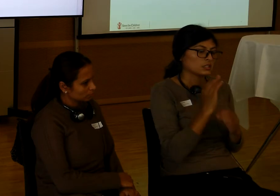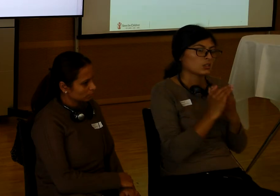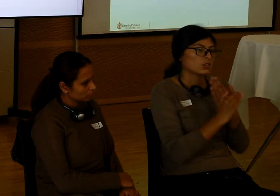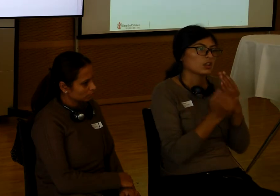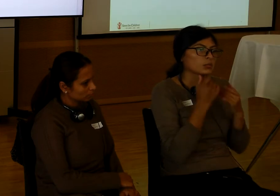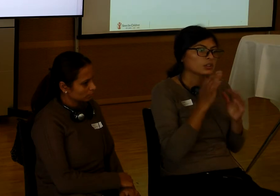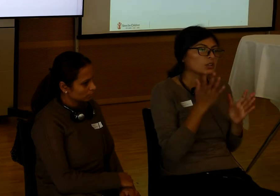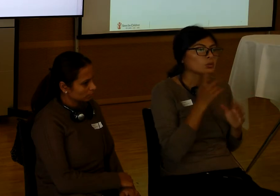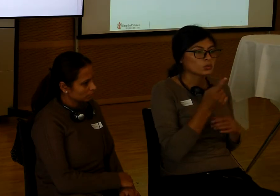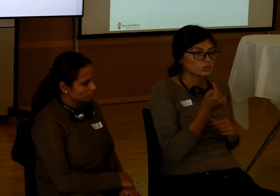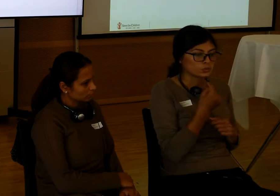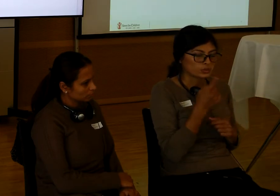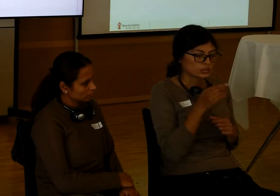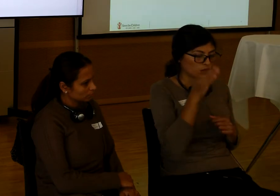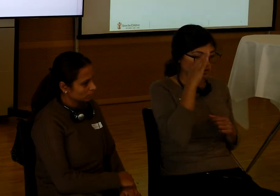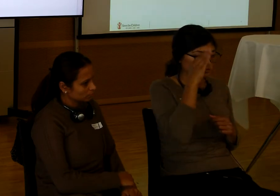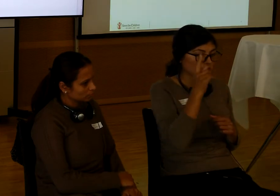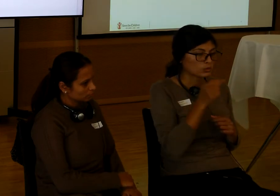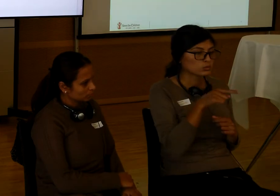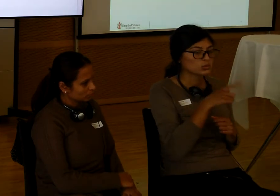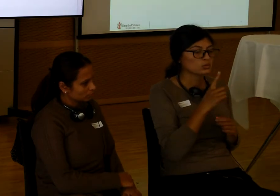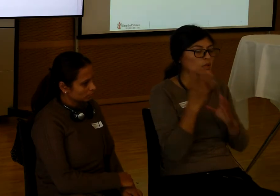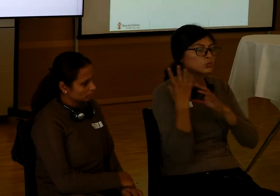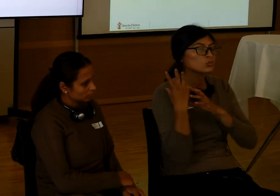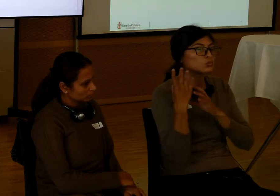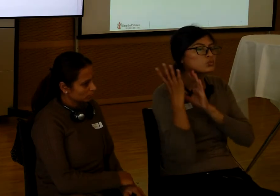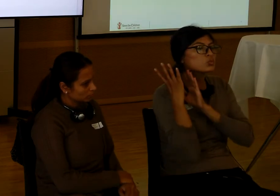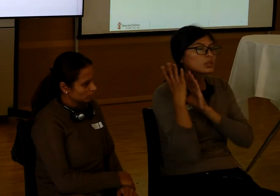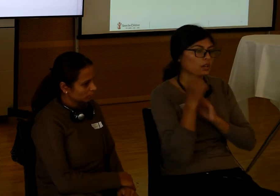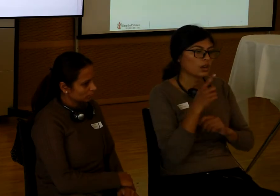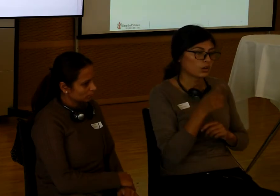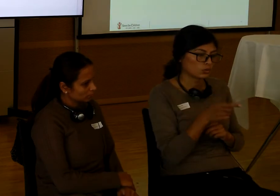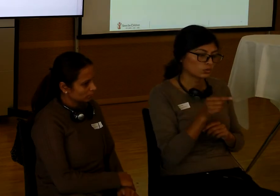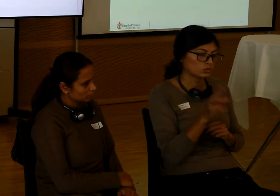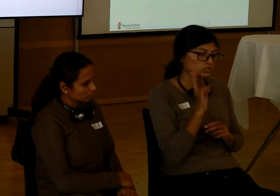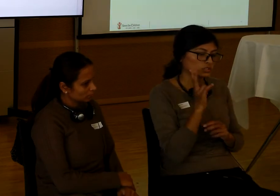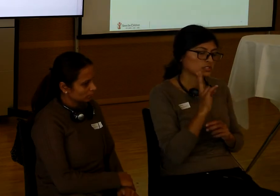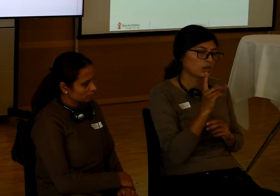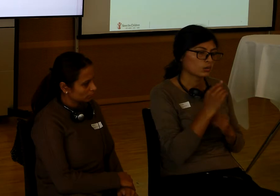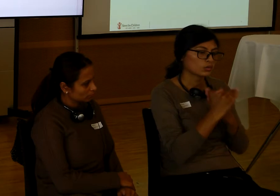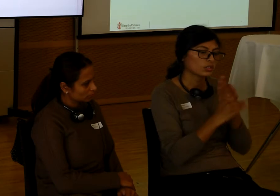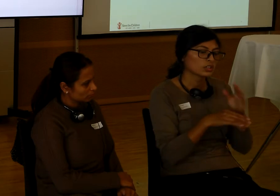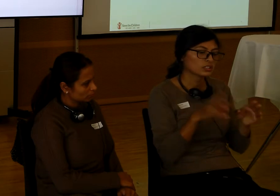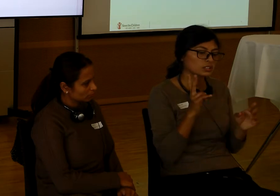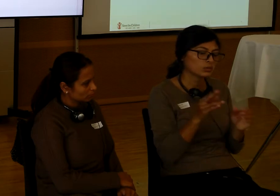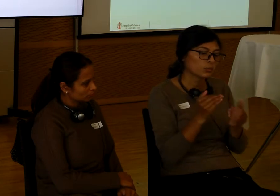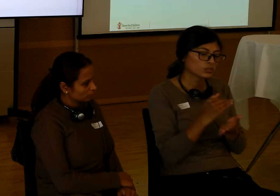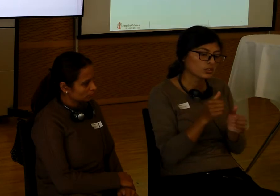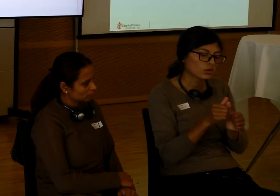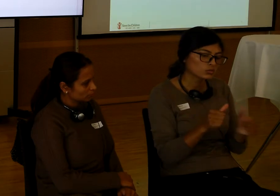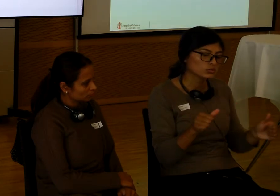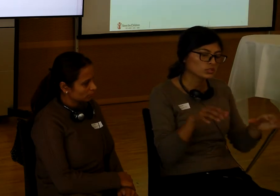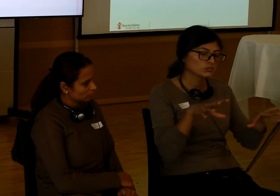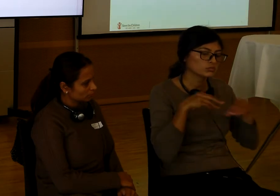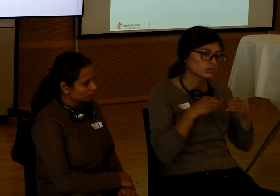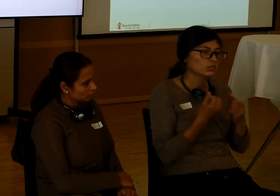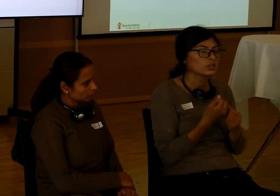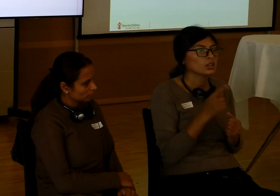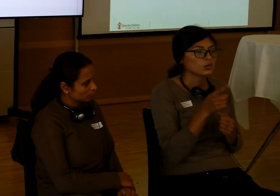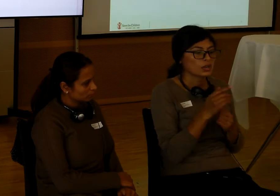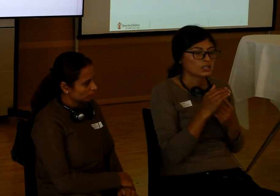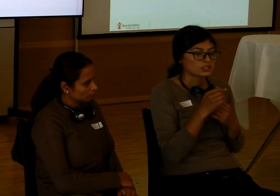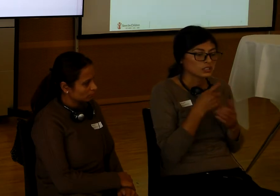is the responsibility of governments to adapt their education systems to the child, and not the